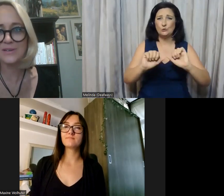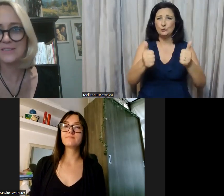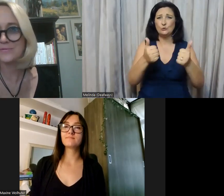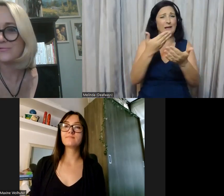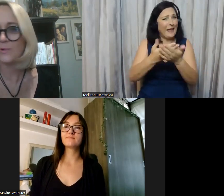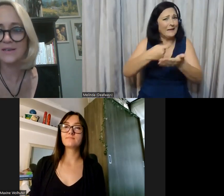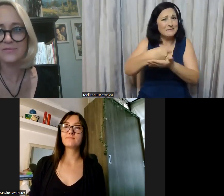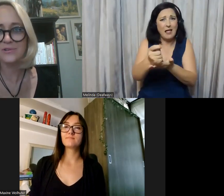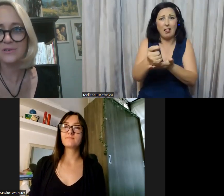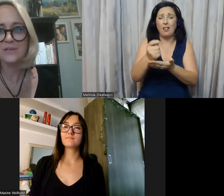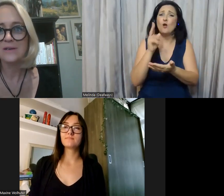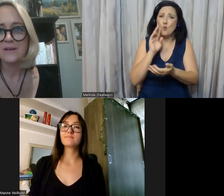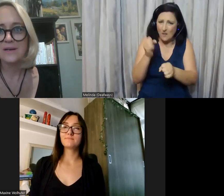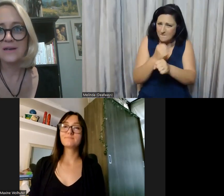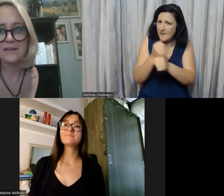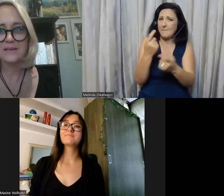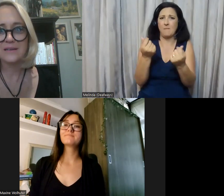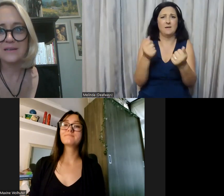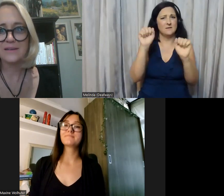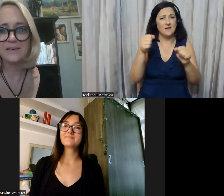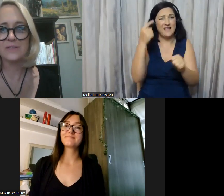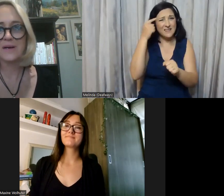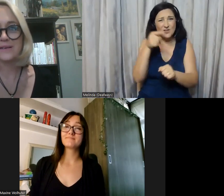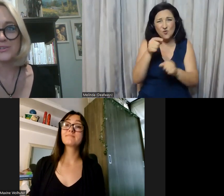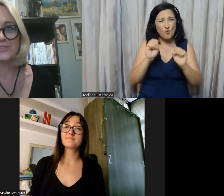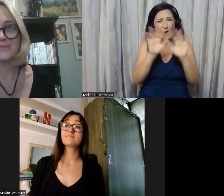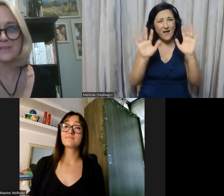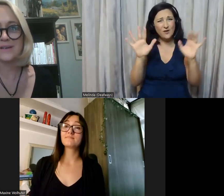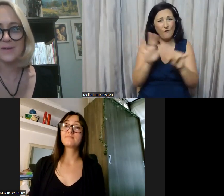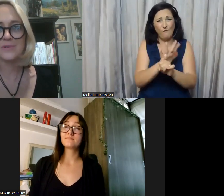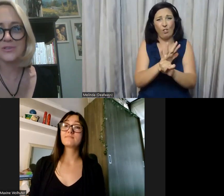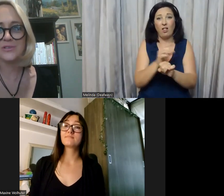It's wonderful, and I think you can make a good